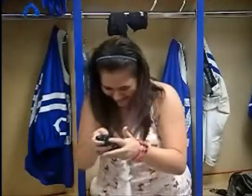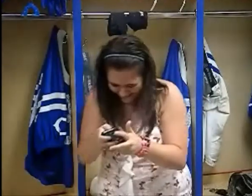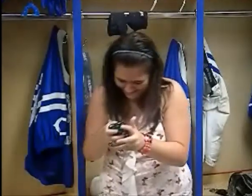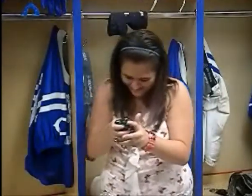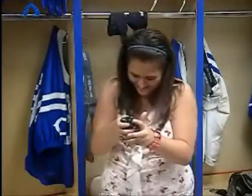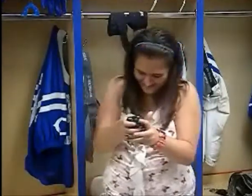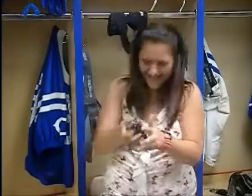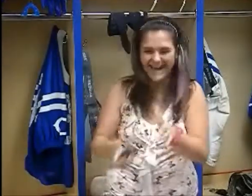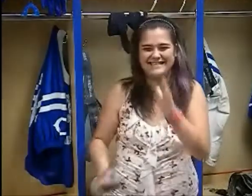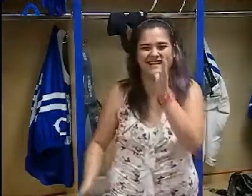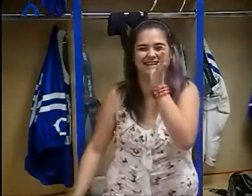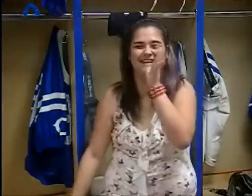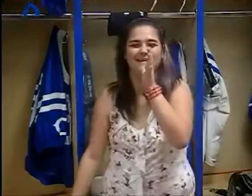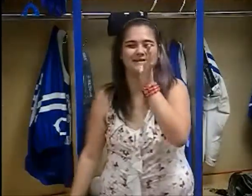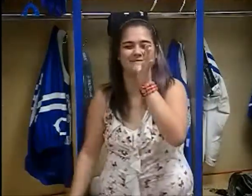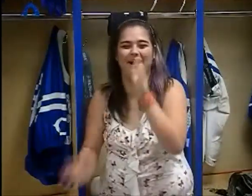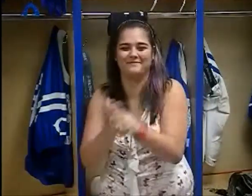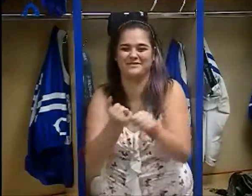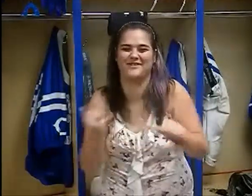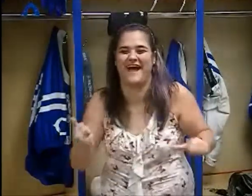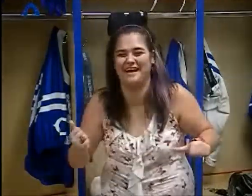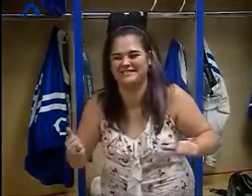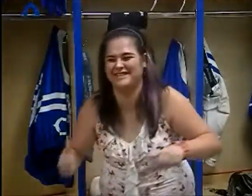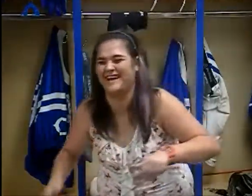do mom? Yeah, I think I mom's track Yeah,